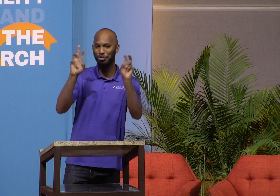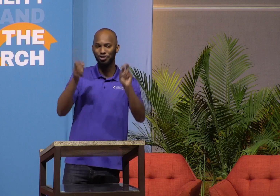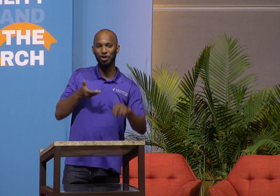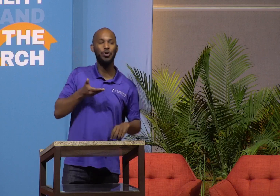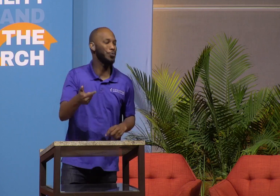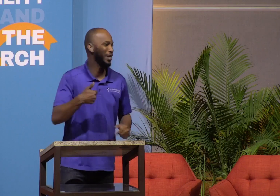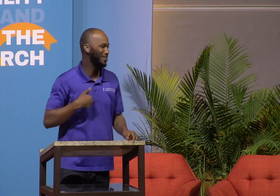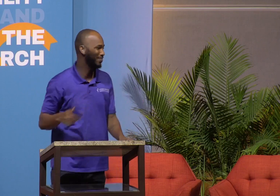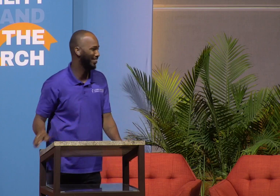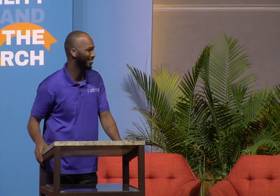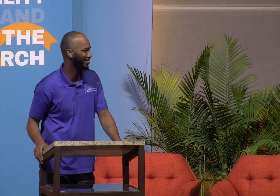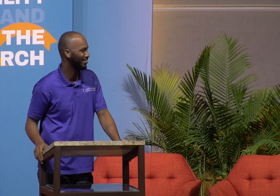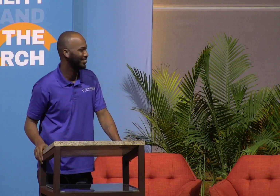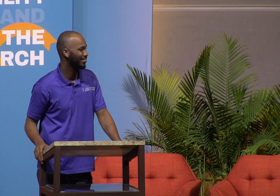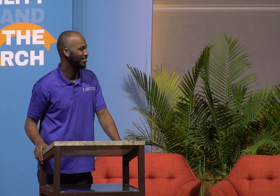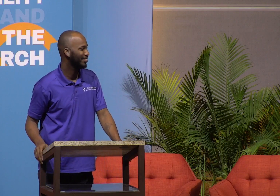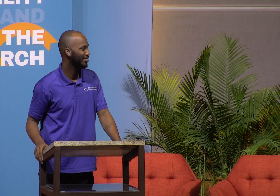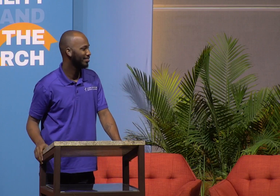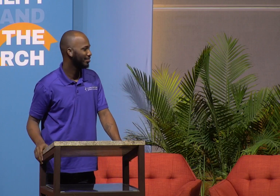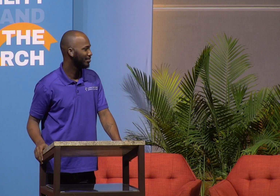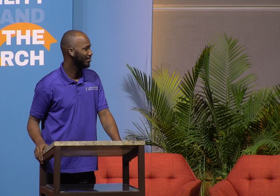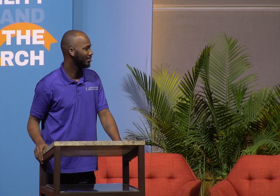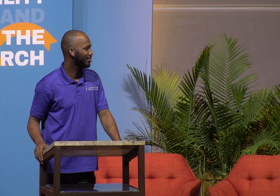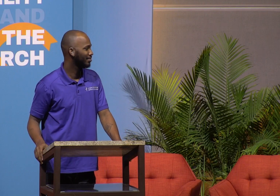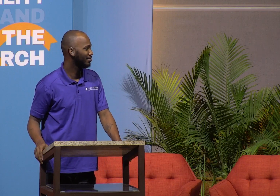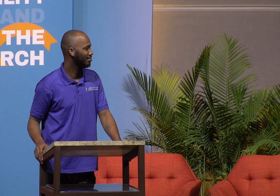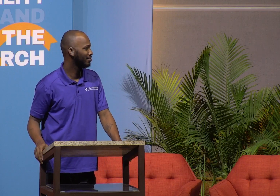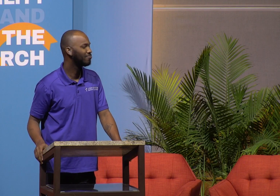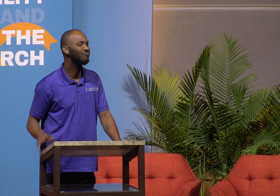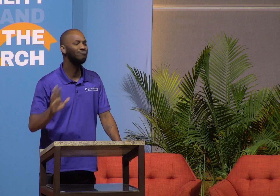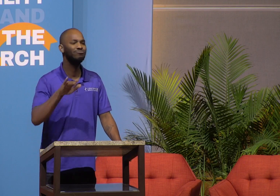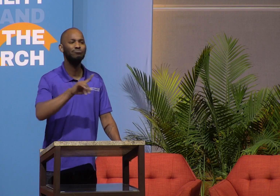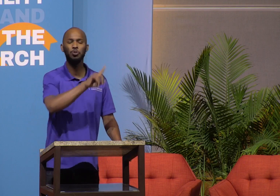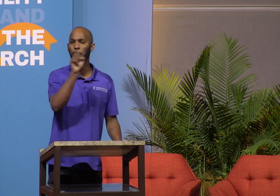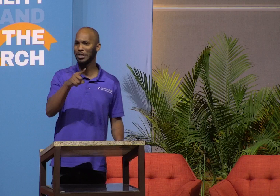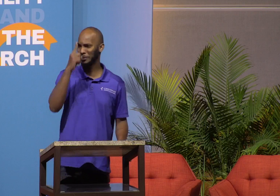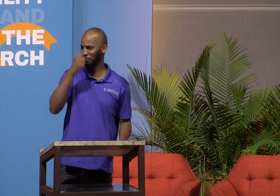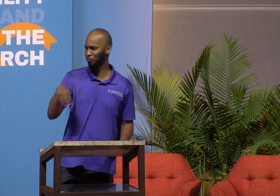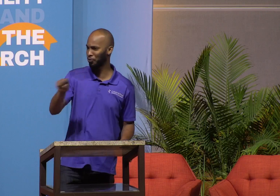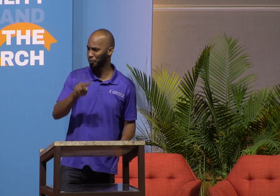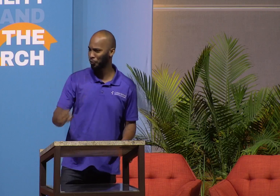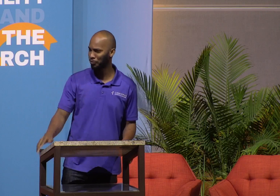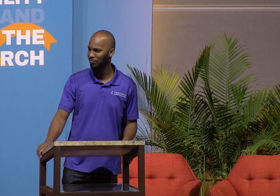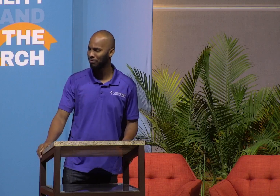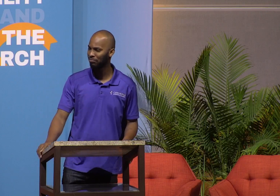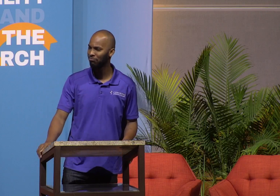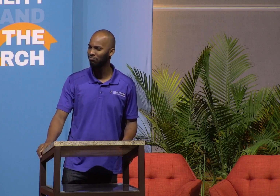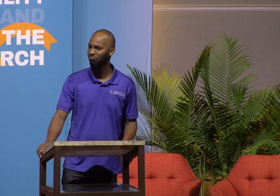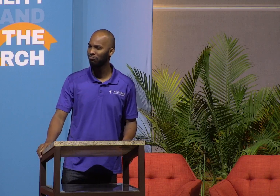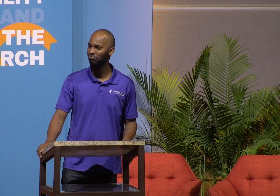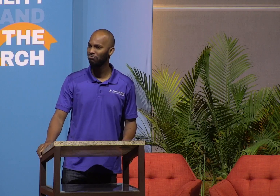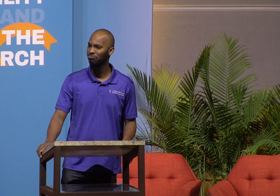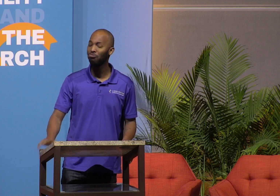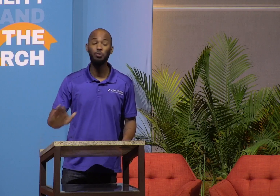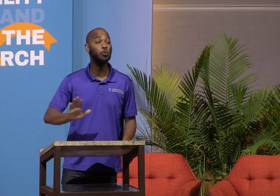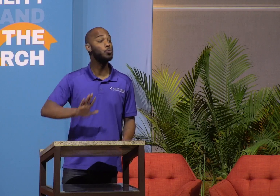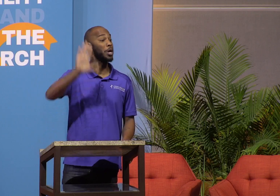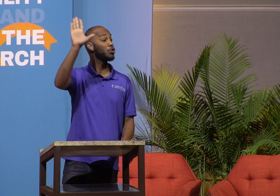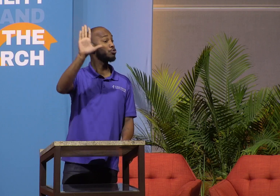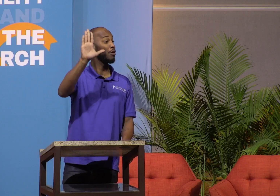be small. There's different ways to have people invited. So I do have a question. I want to pose a question to